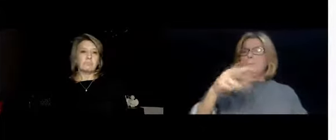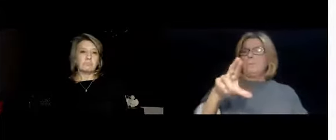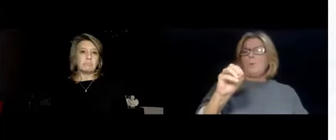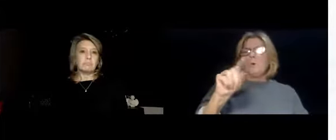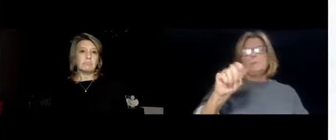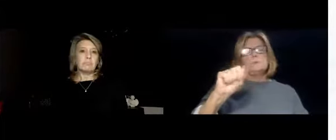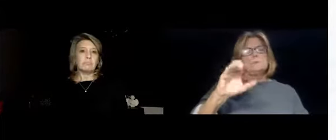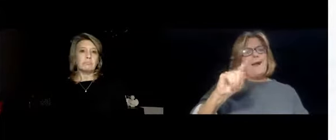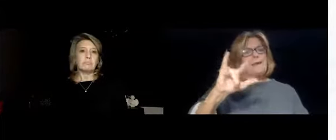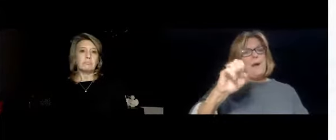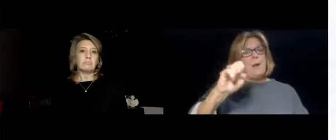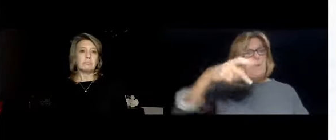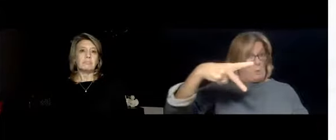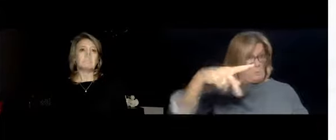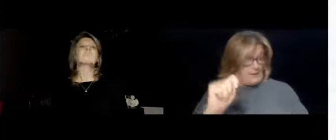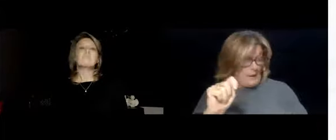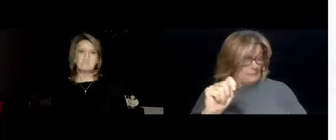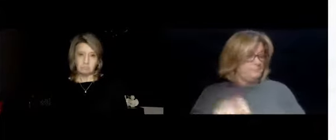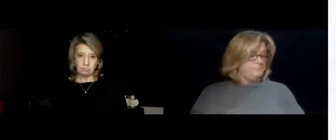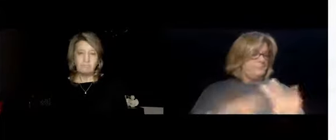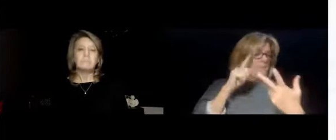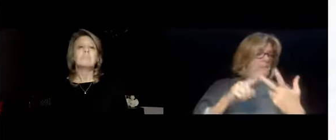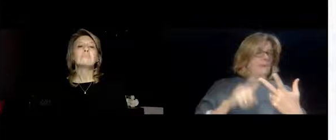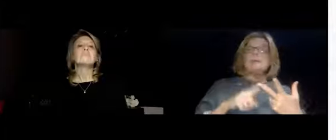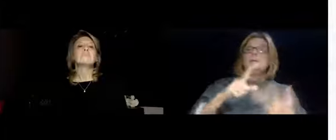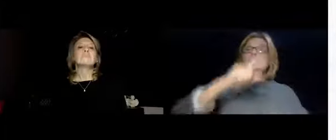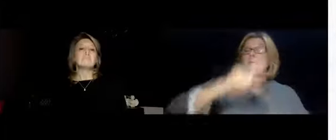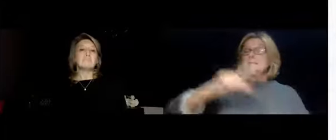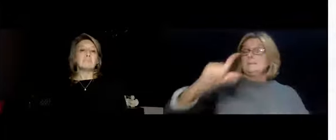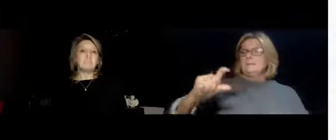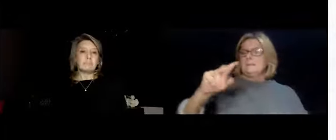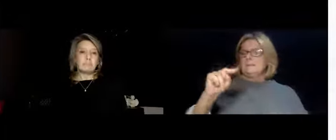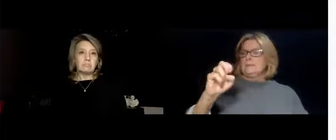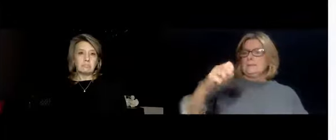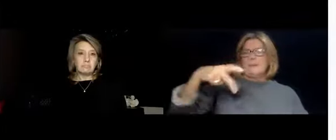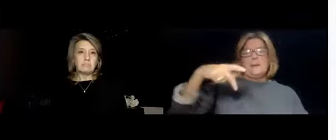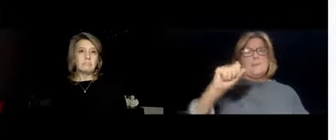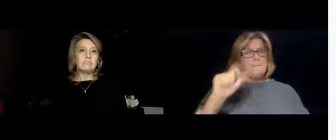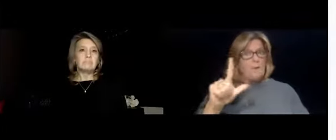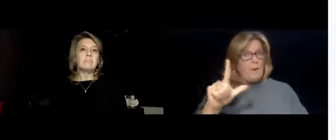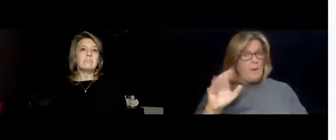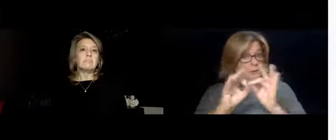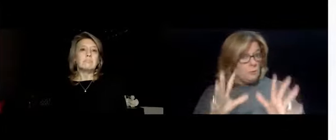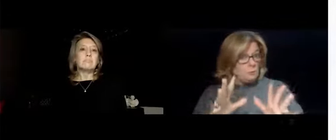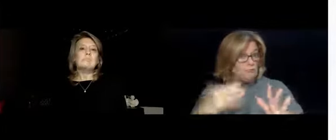different persons, such as people who are deaf-blind. She does pro-tactile,